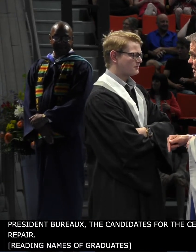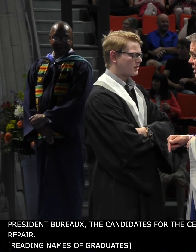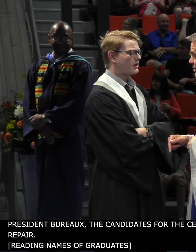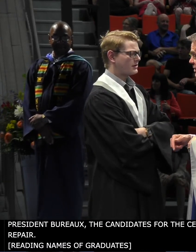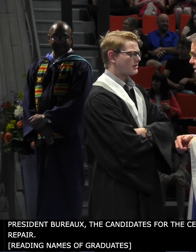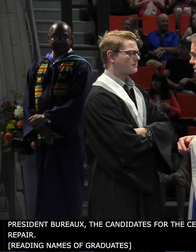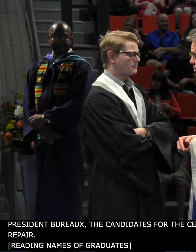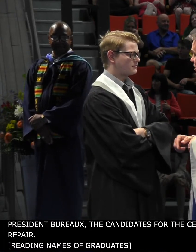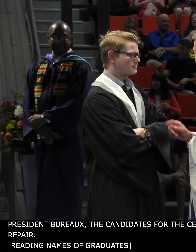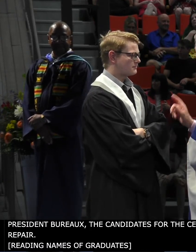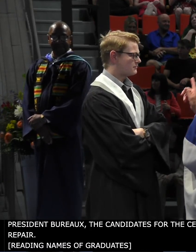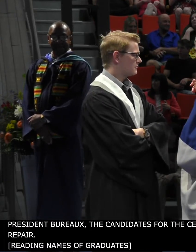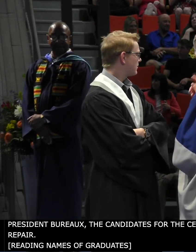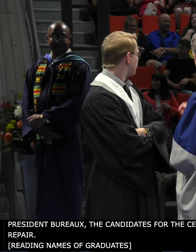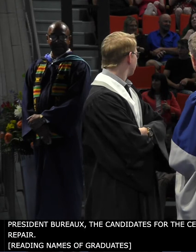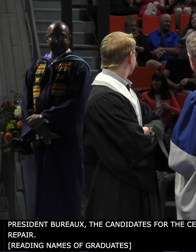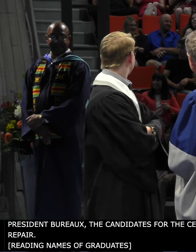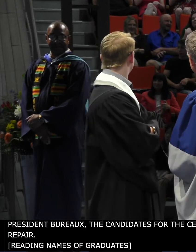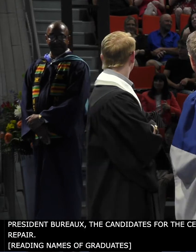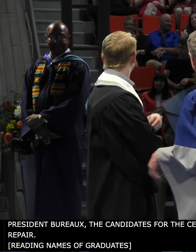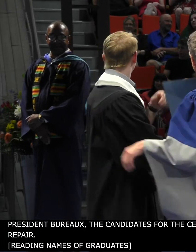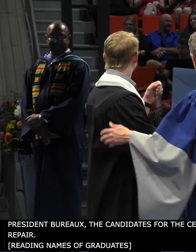No, let's start.